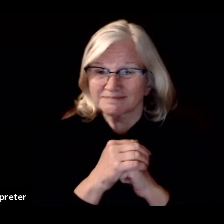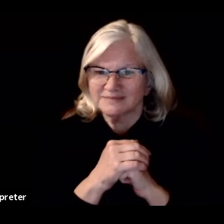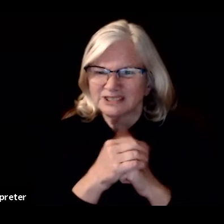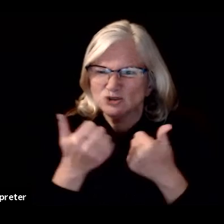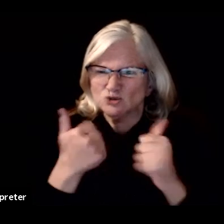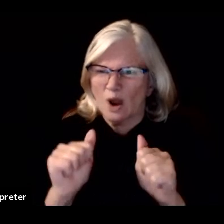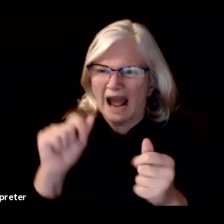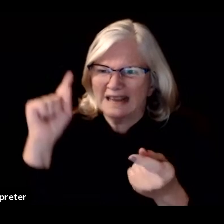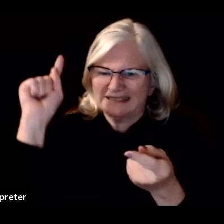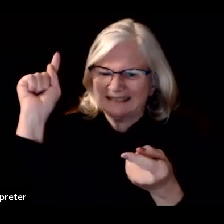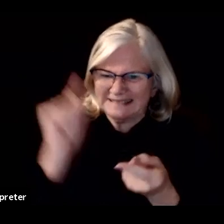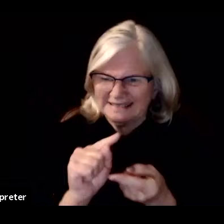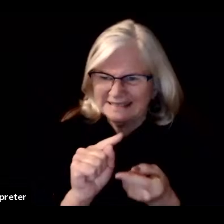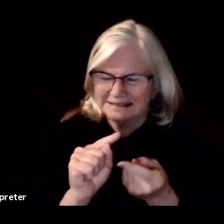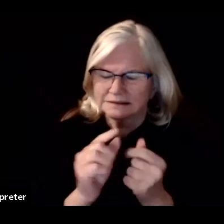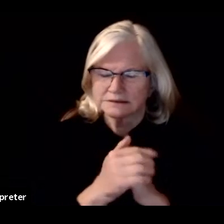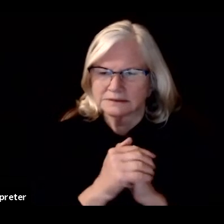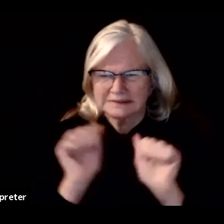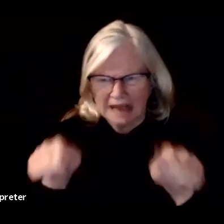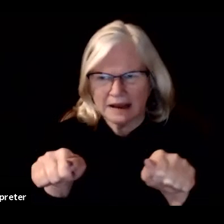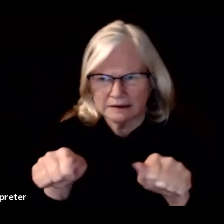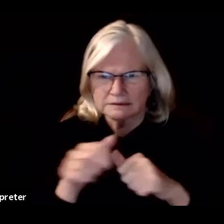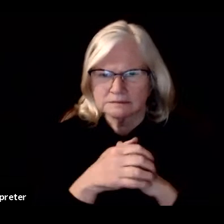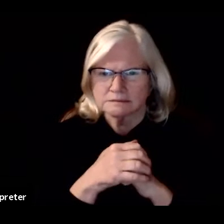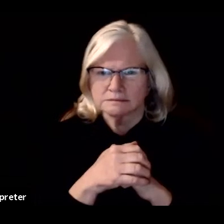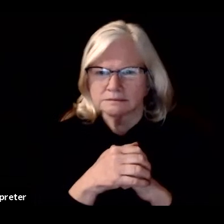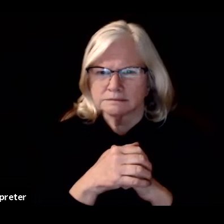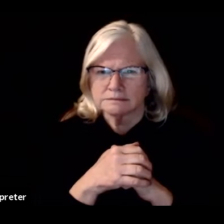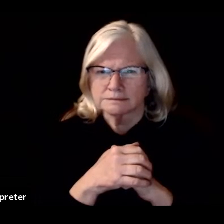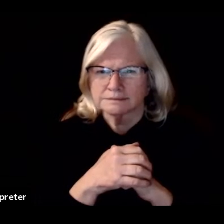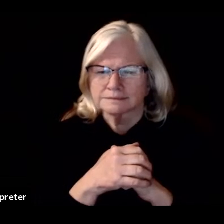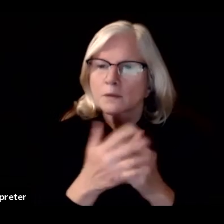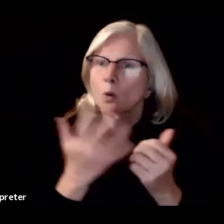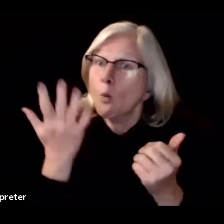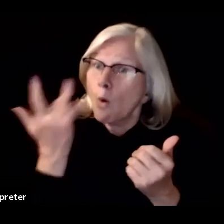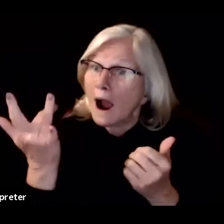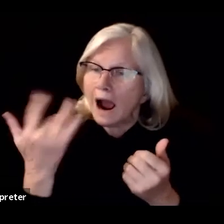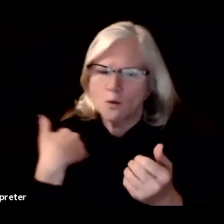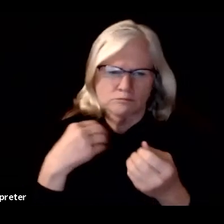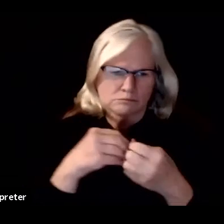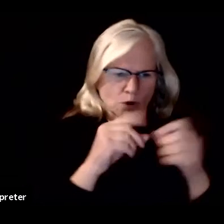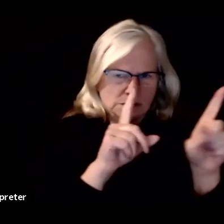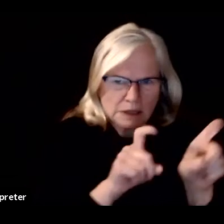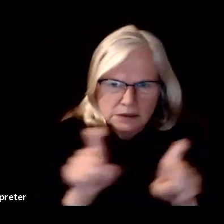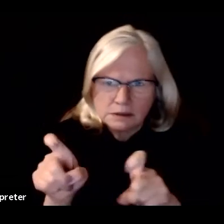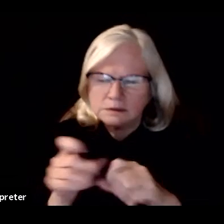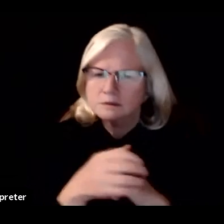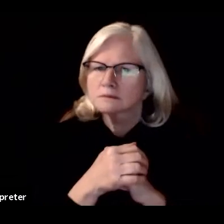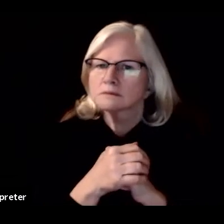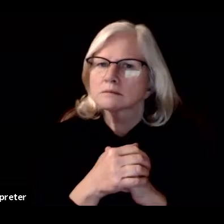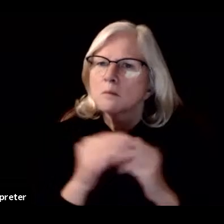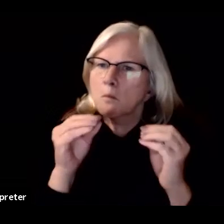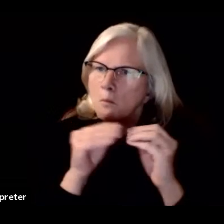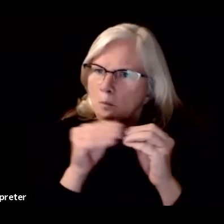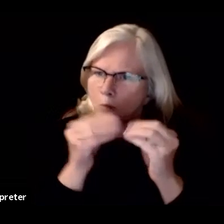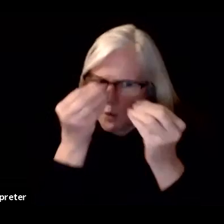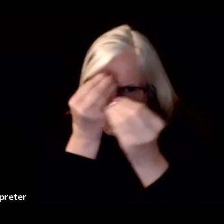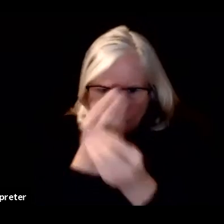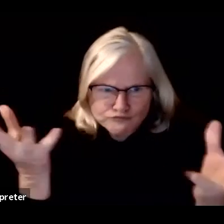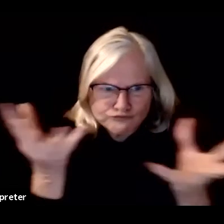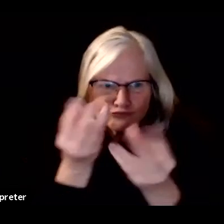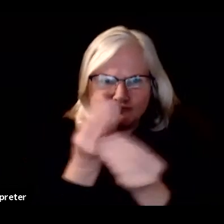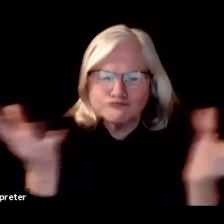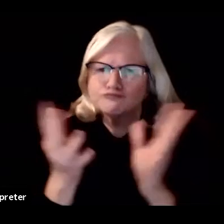there and trying to get the message out to people that there is a great deal of transmission happening among people who have no idea